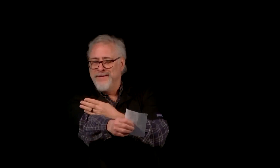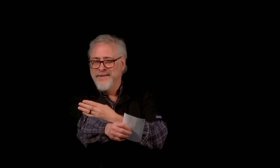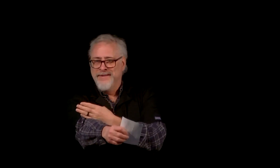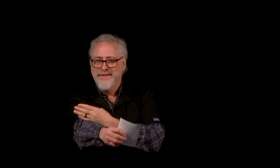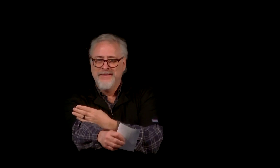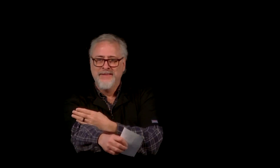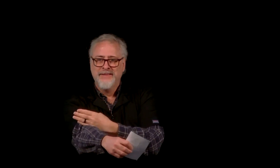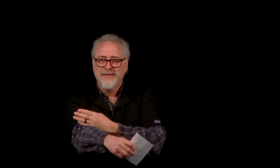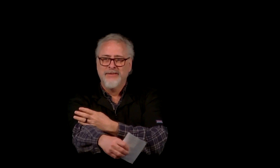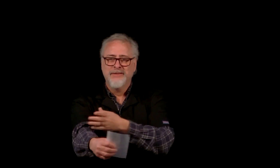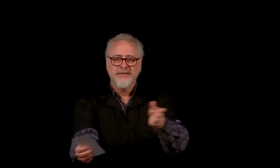This is her name sign.